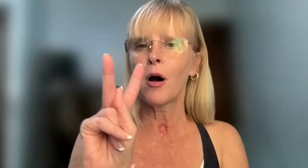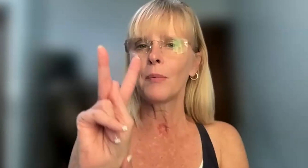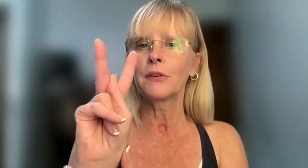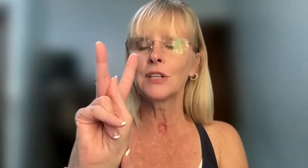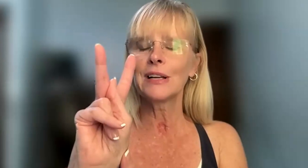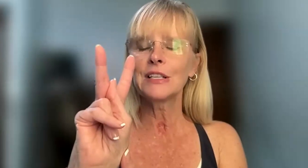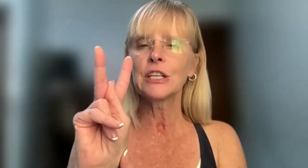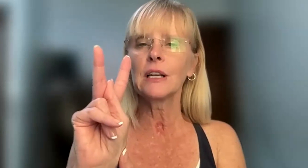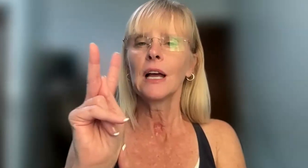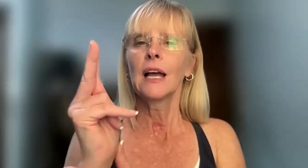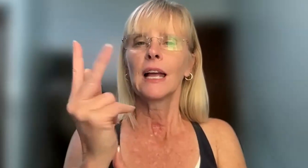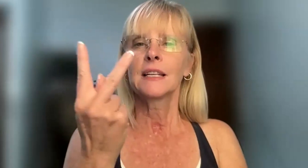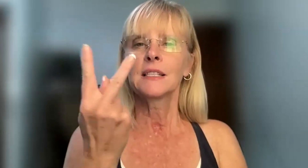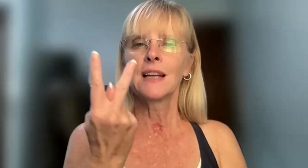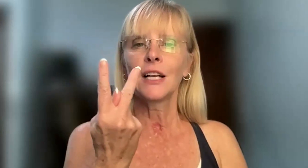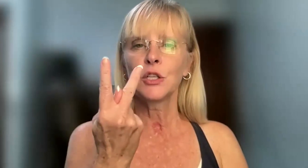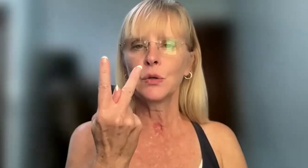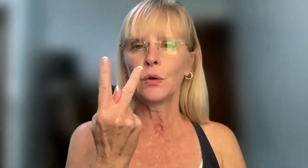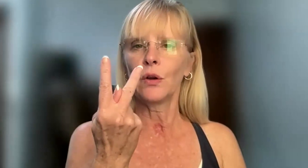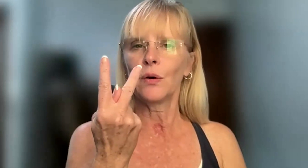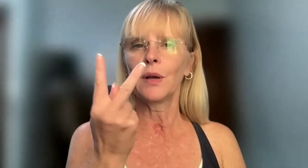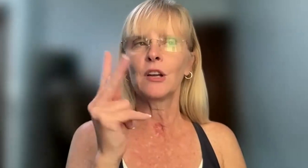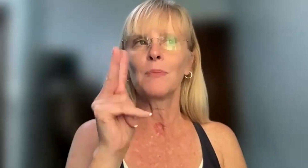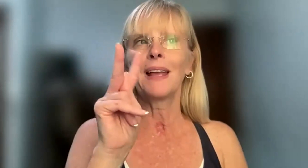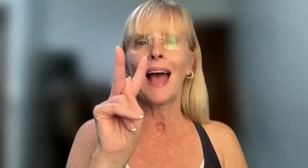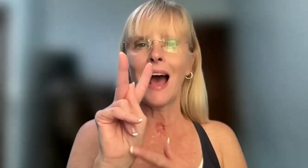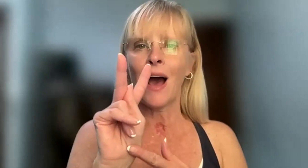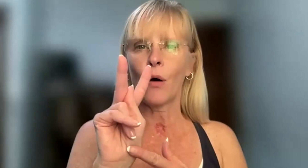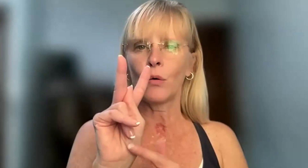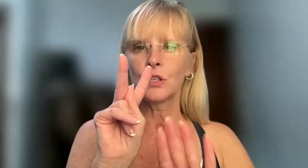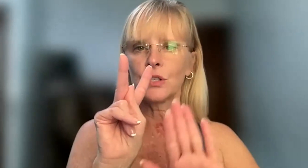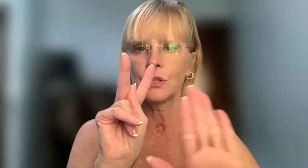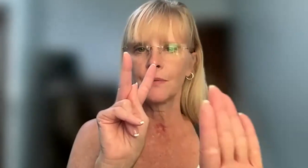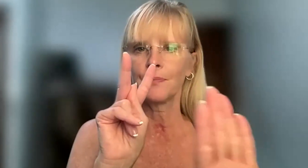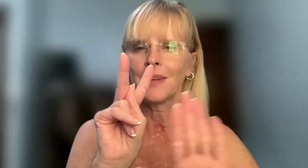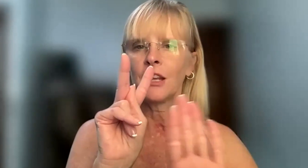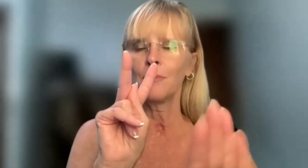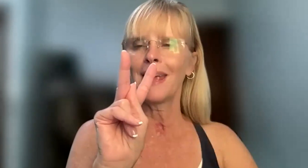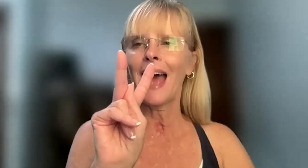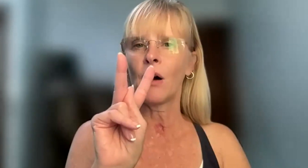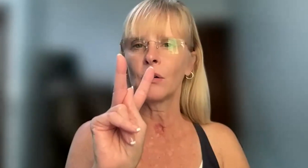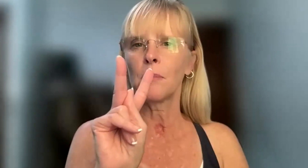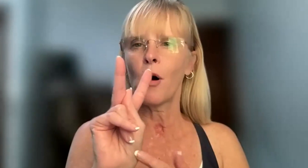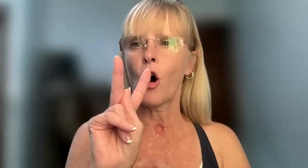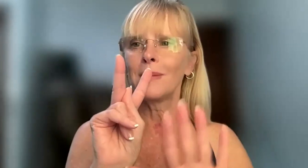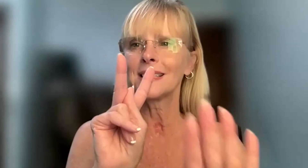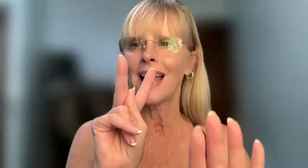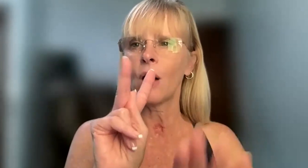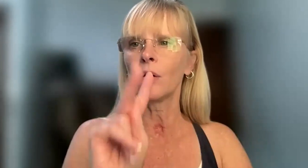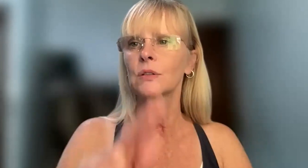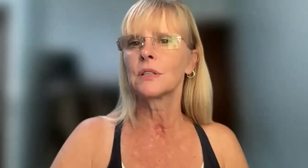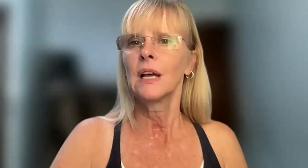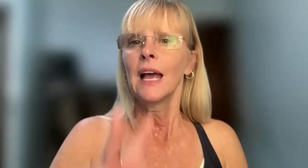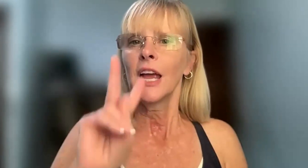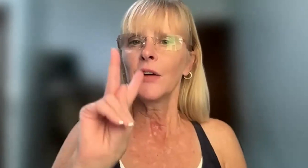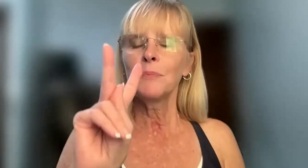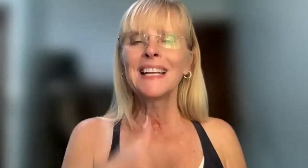palm orientation, it's not to you, it'll be out. It'll be out, the palm is out. It would be